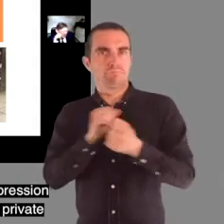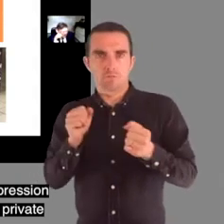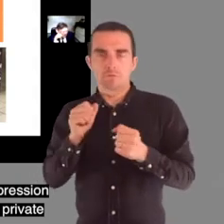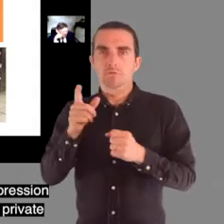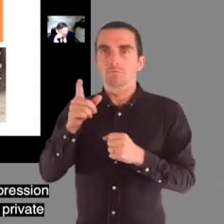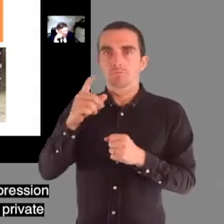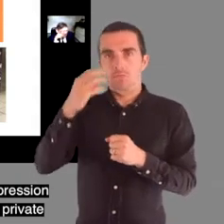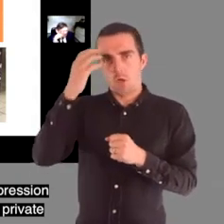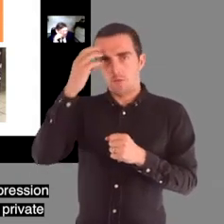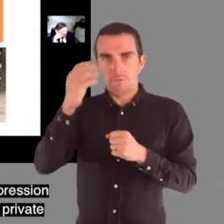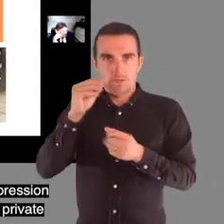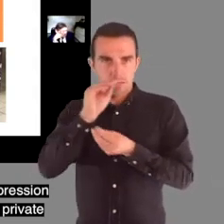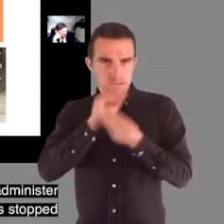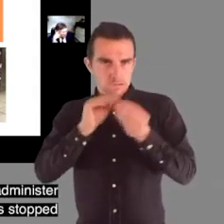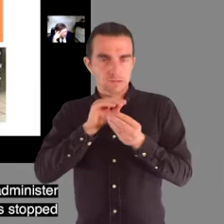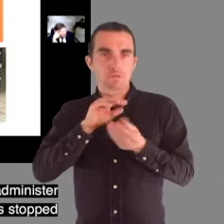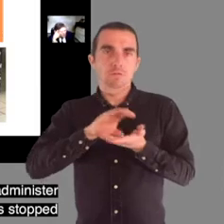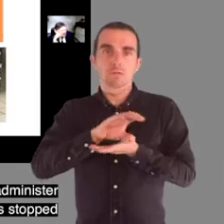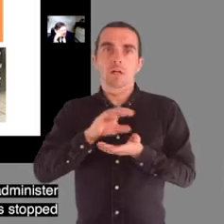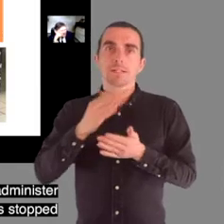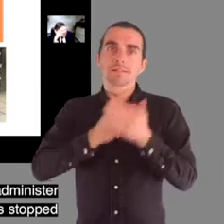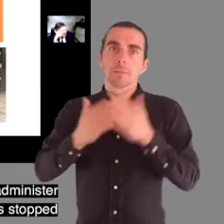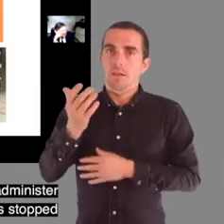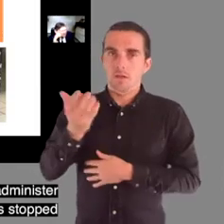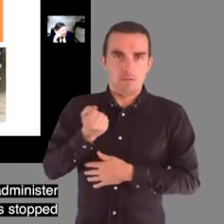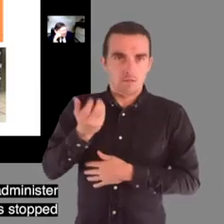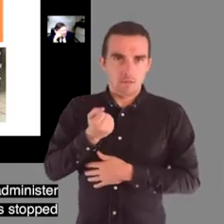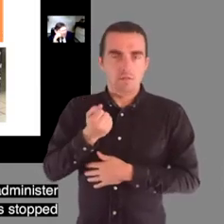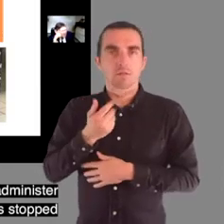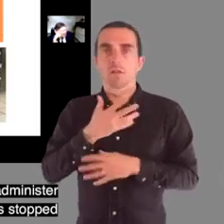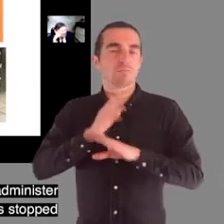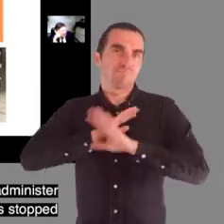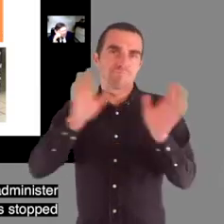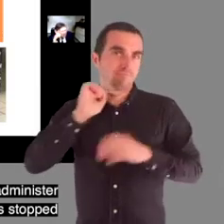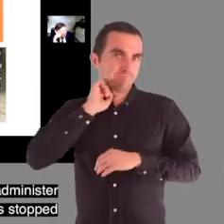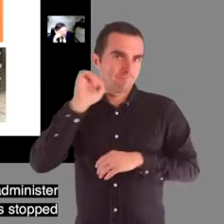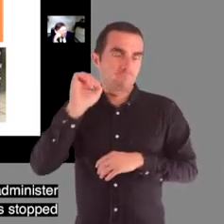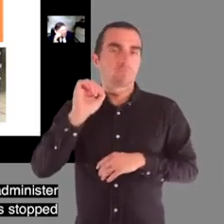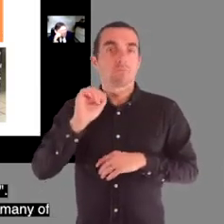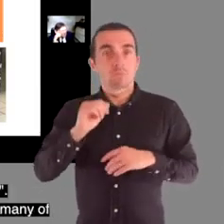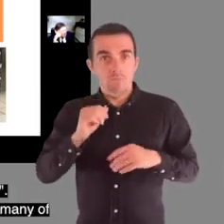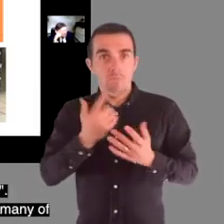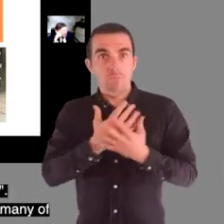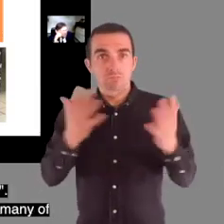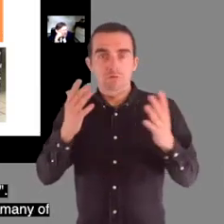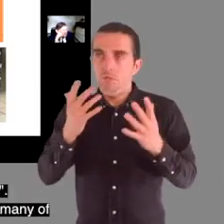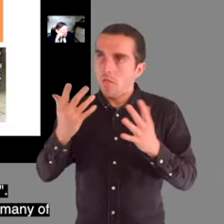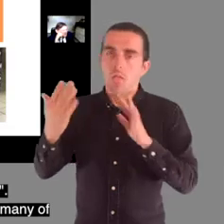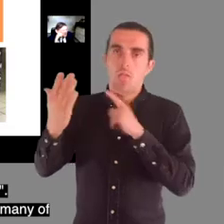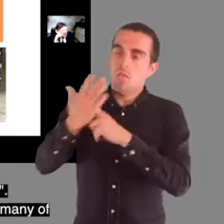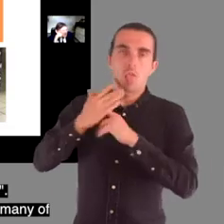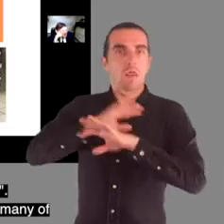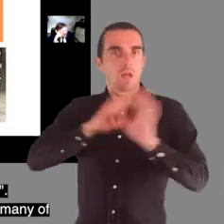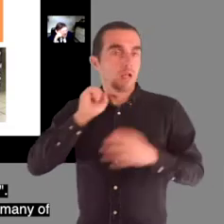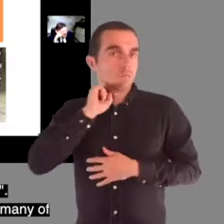by Atos, the private company the government put to administer disability benefits. His benefit was stopped and he committed suicide. He's one